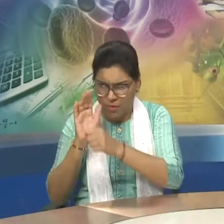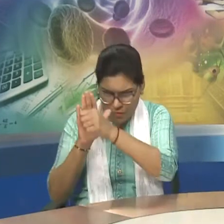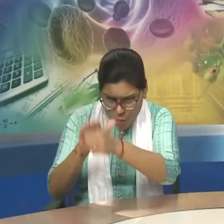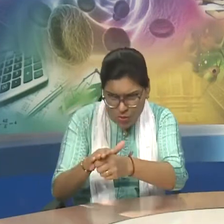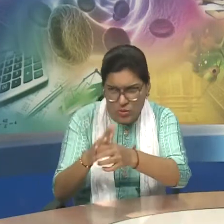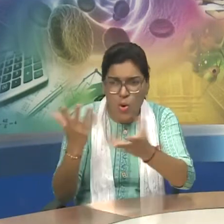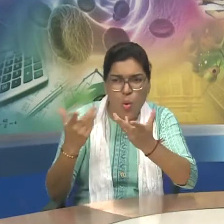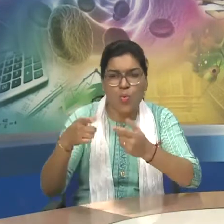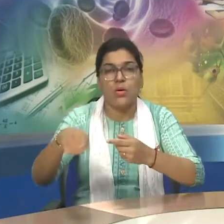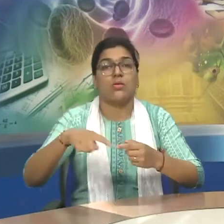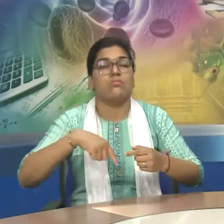Delhi,